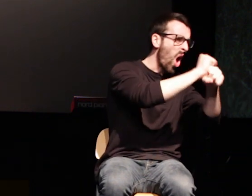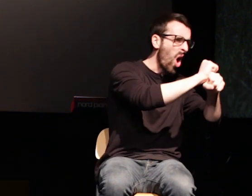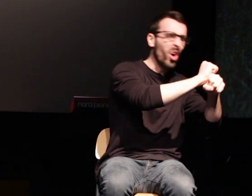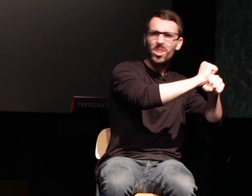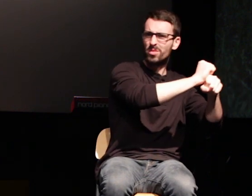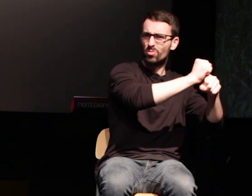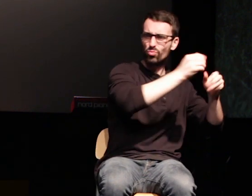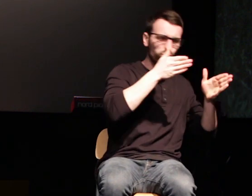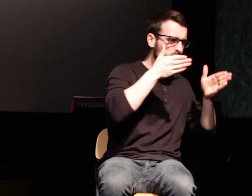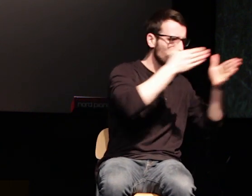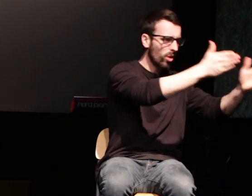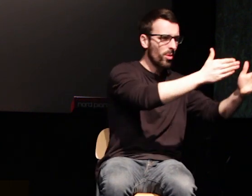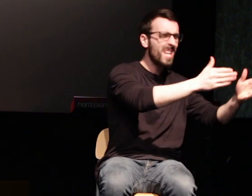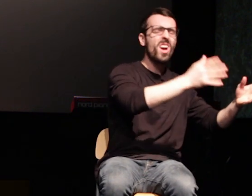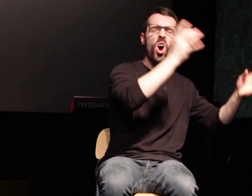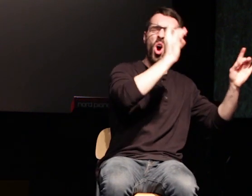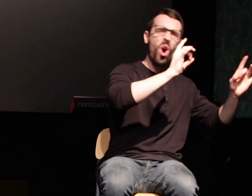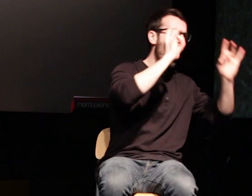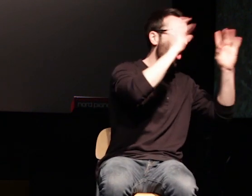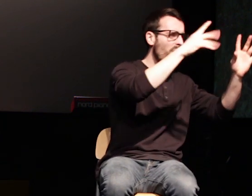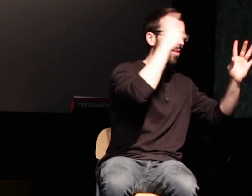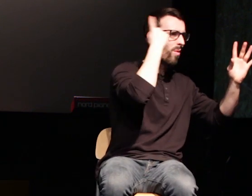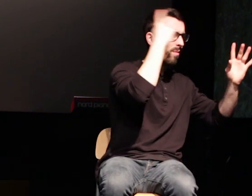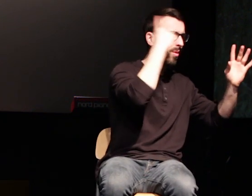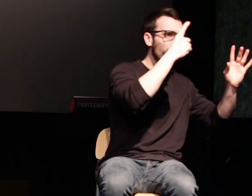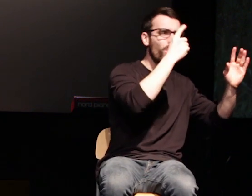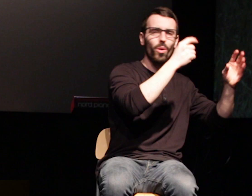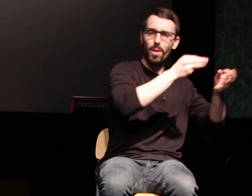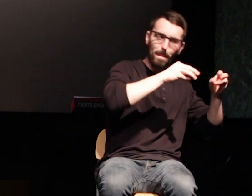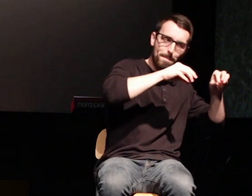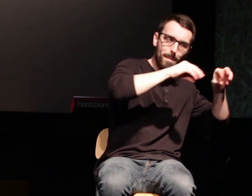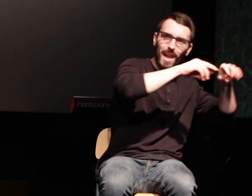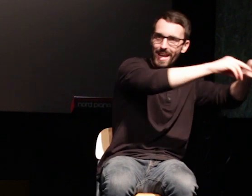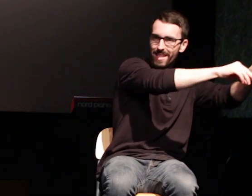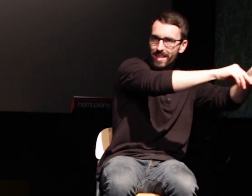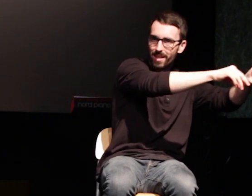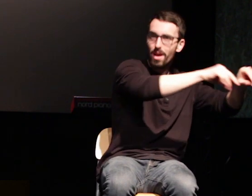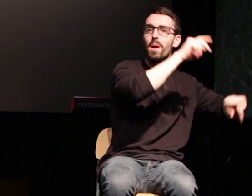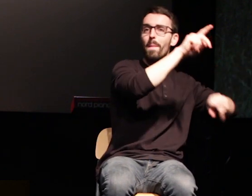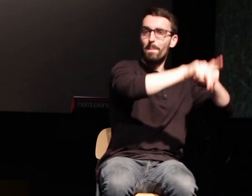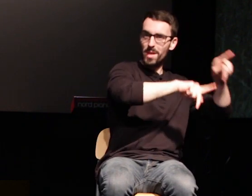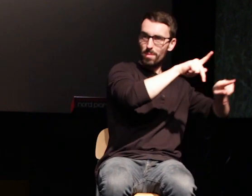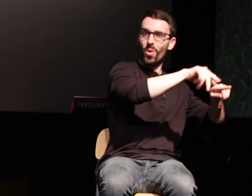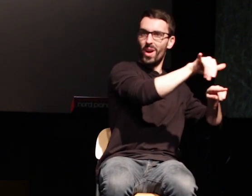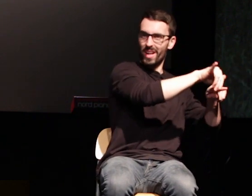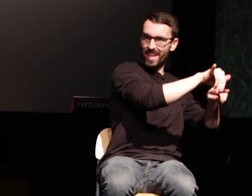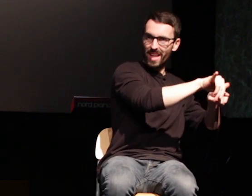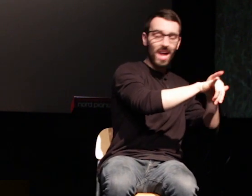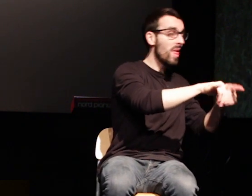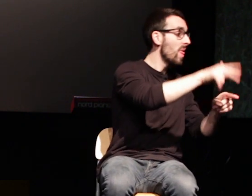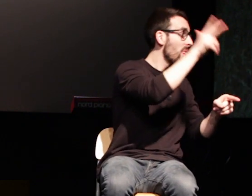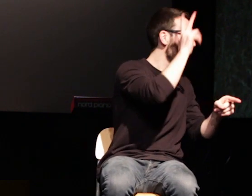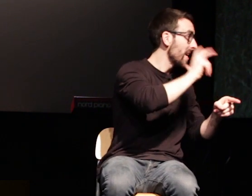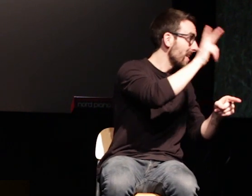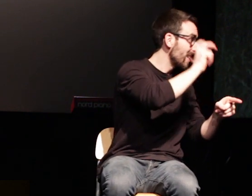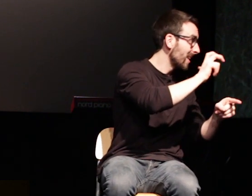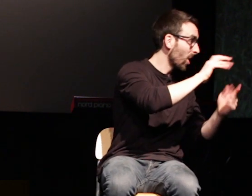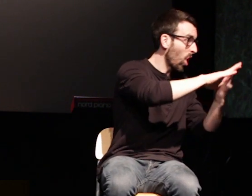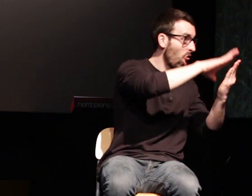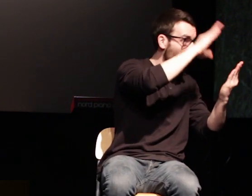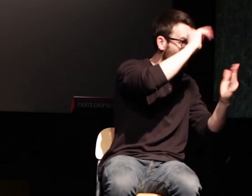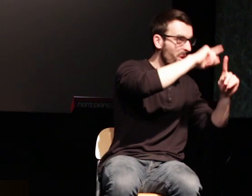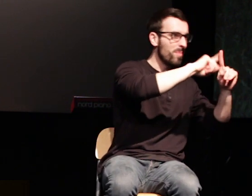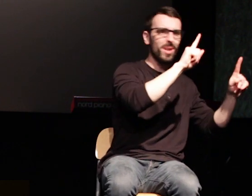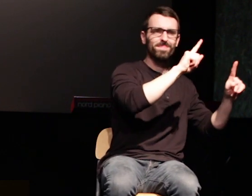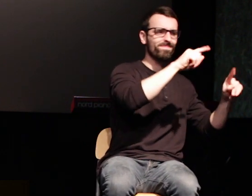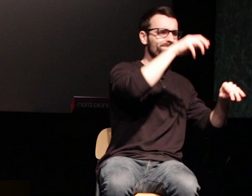for planting. Jesus said sometimes people hear, and they hear like they're on the path, and so the word comes and they hear it, but it just doesn't